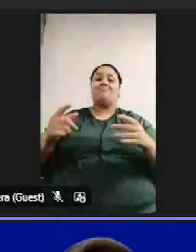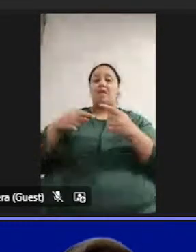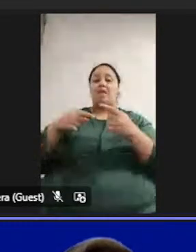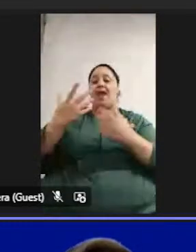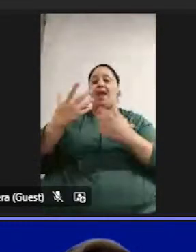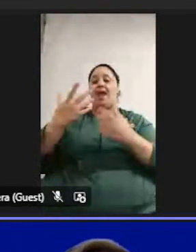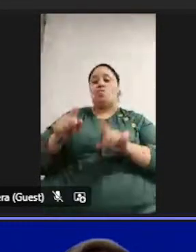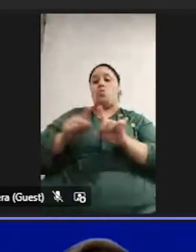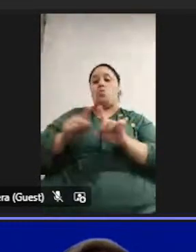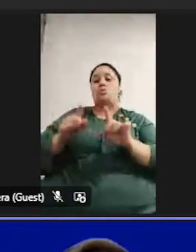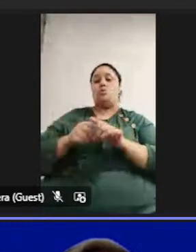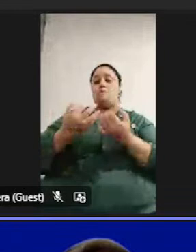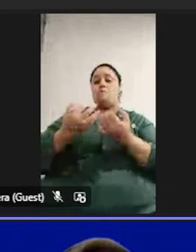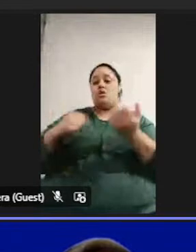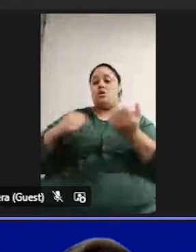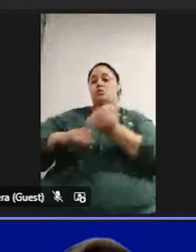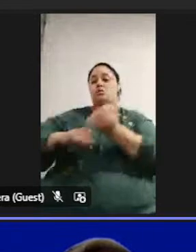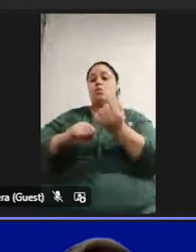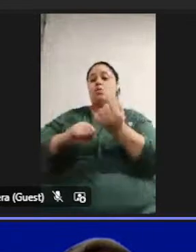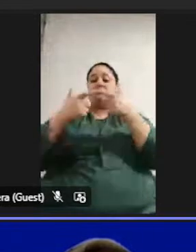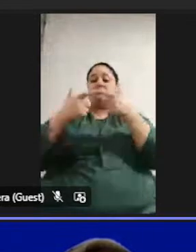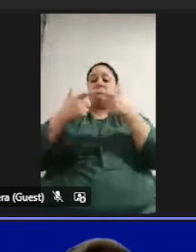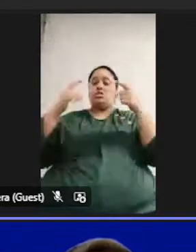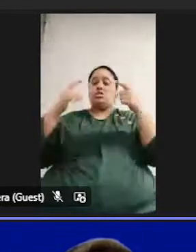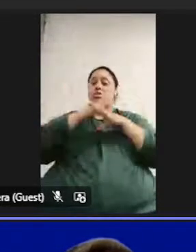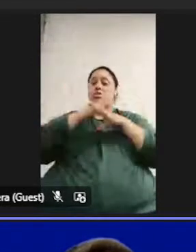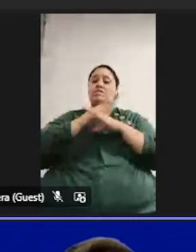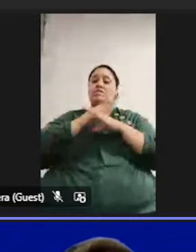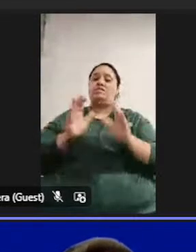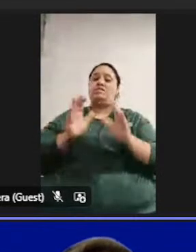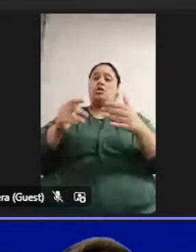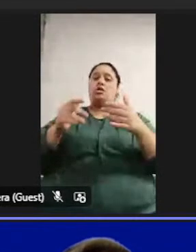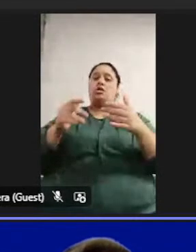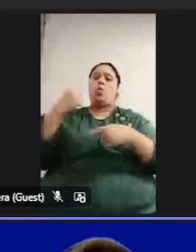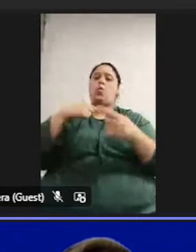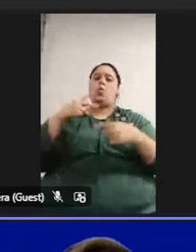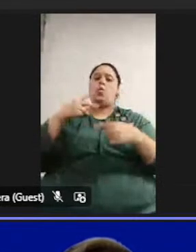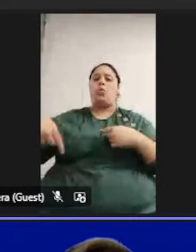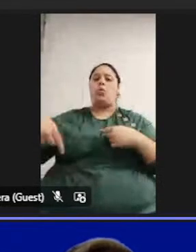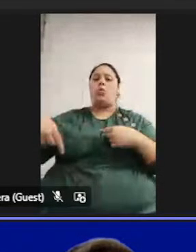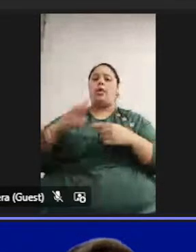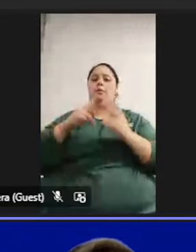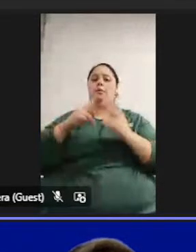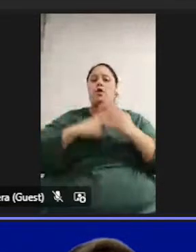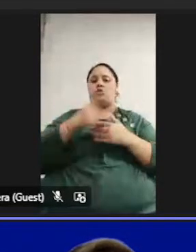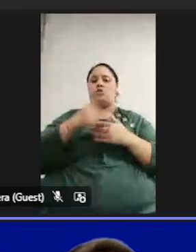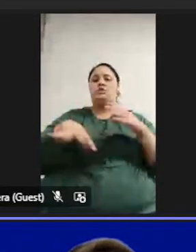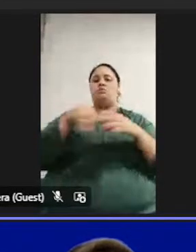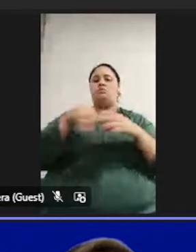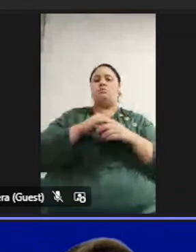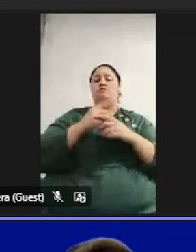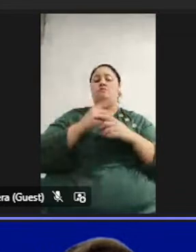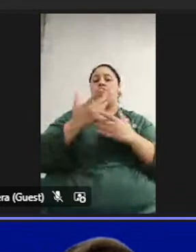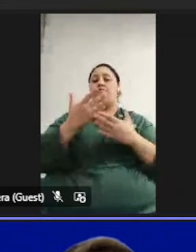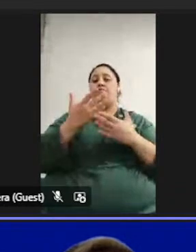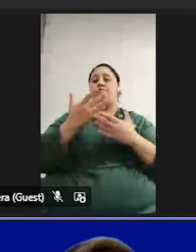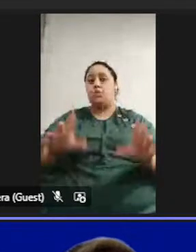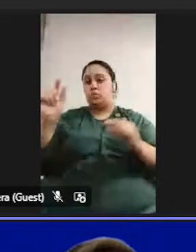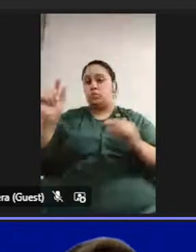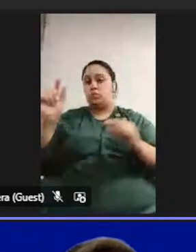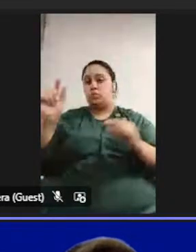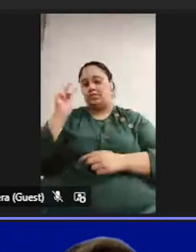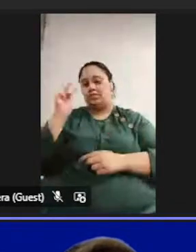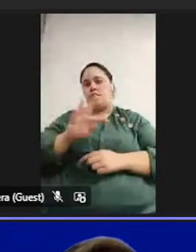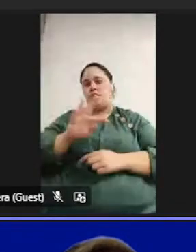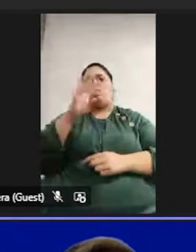of large private sector wheeling projects in the Western Cape, which will hopefully reach fruition soon. And we could see another 470 megawatts